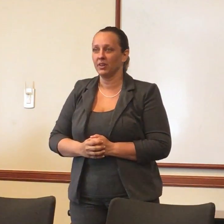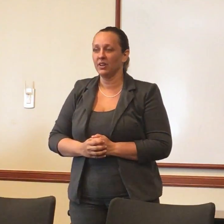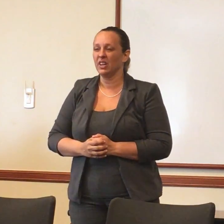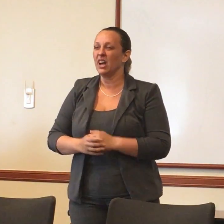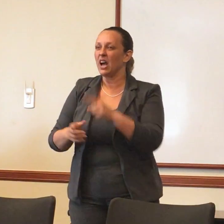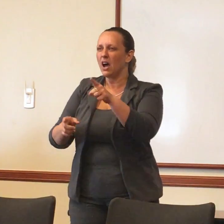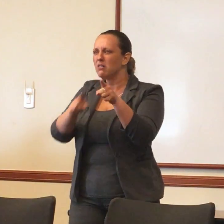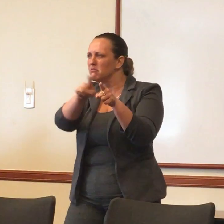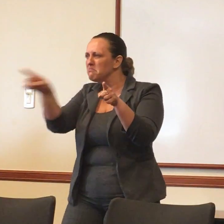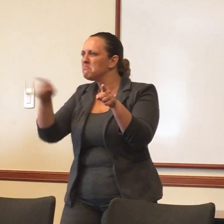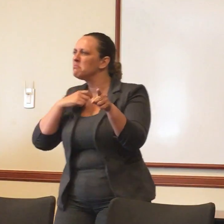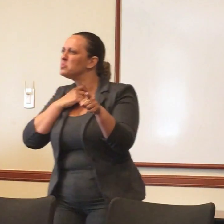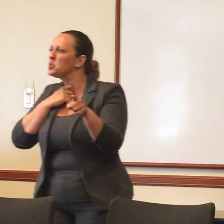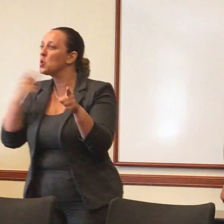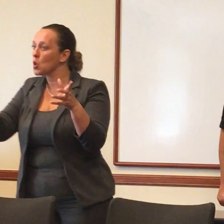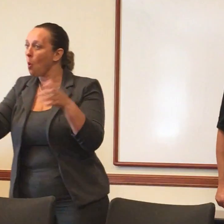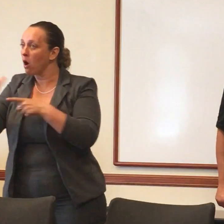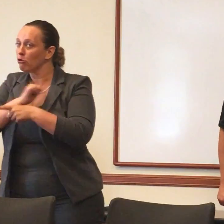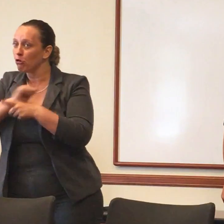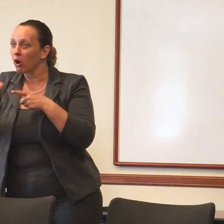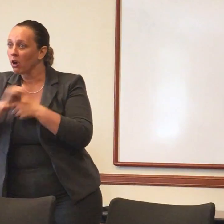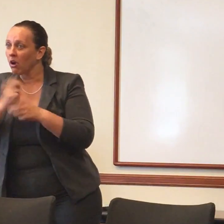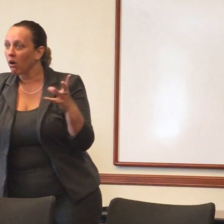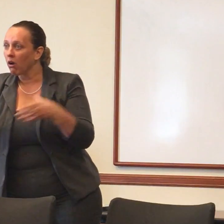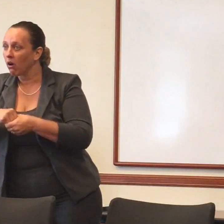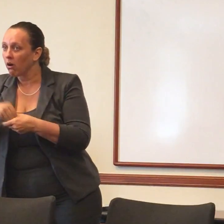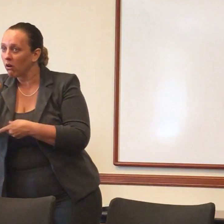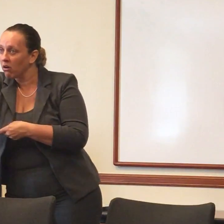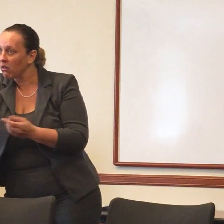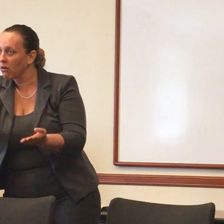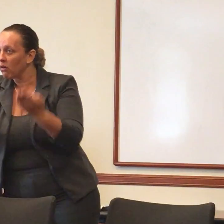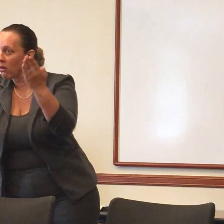No, is that something that you would like to have training on?